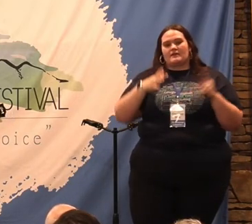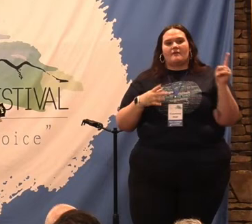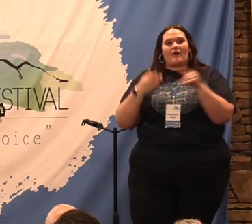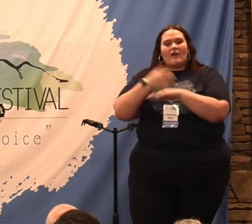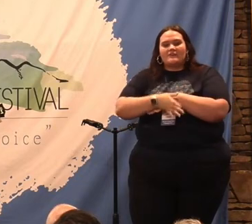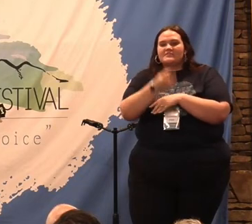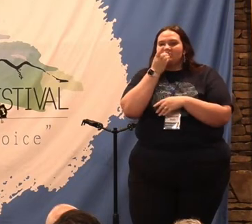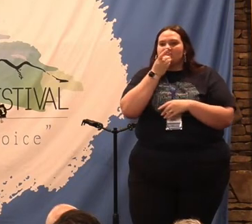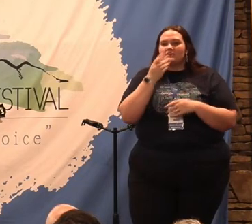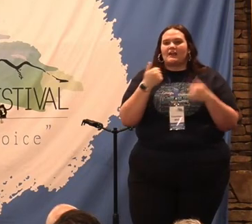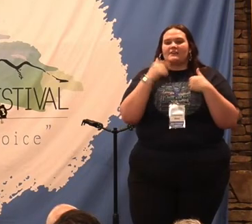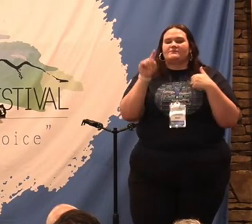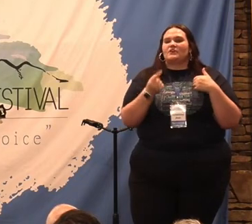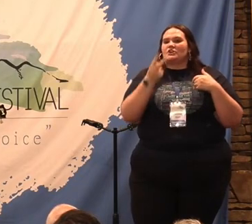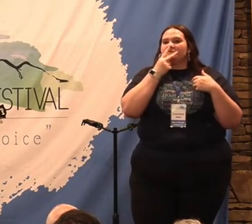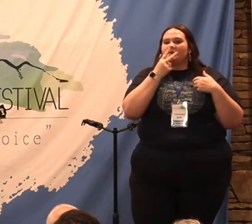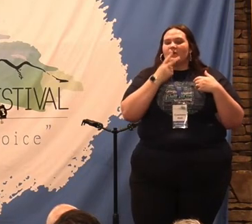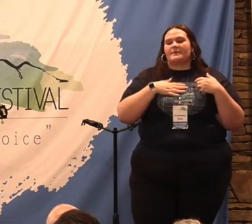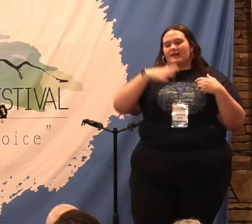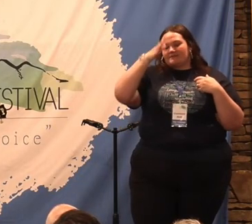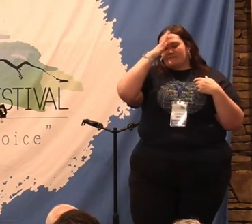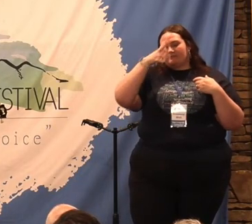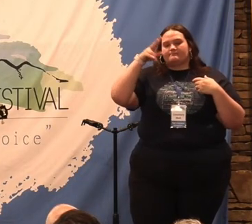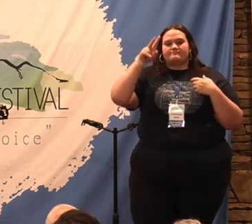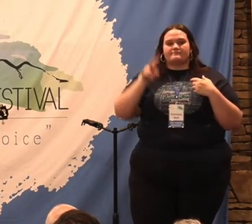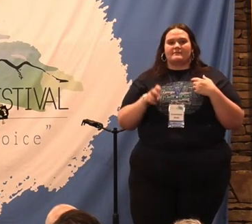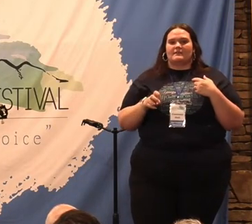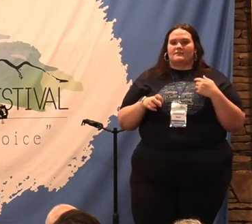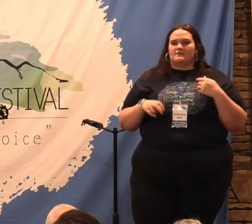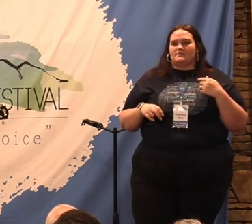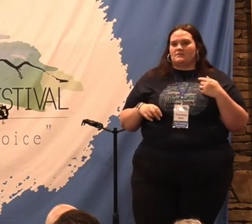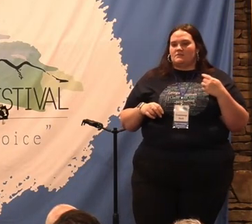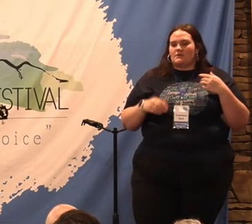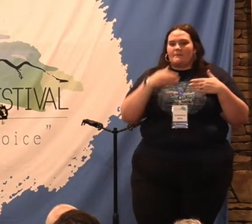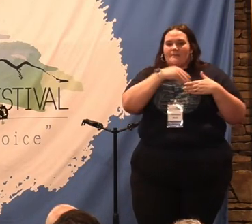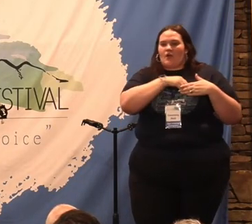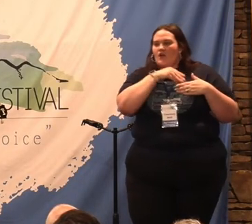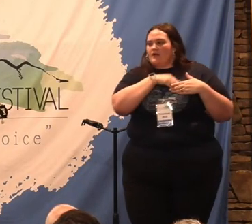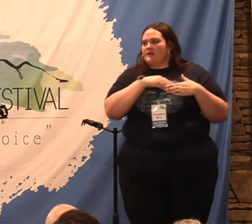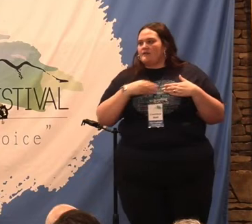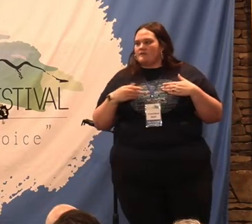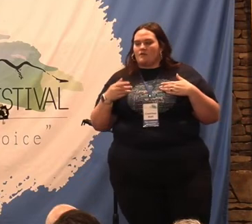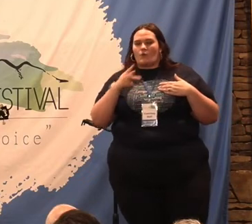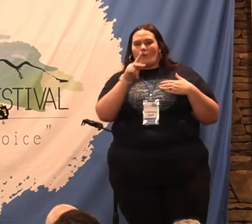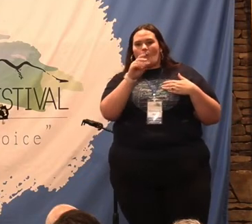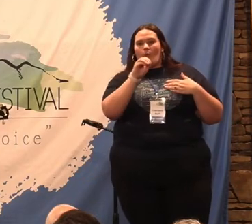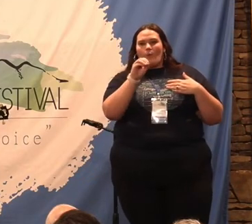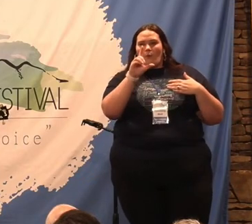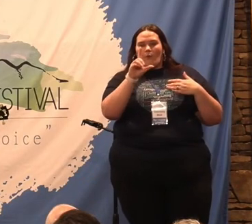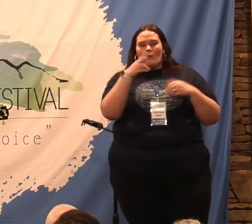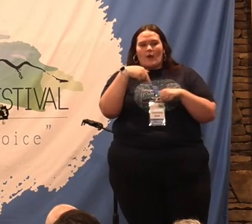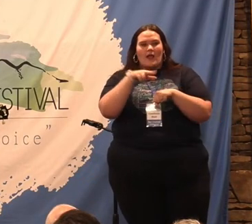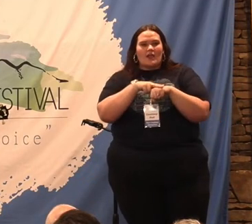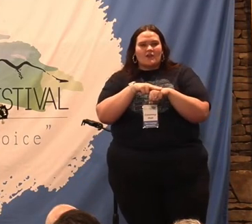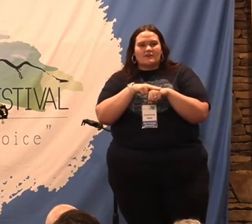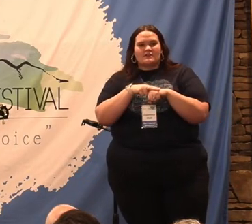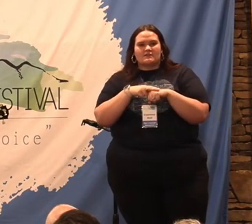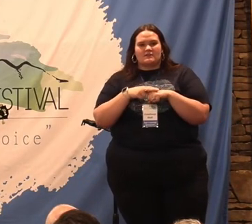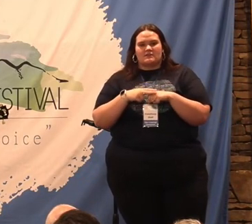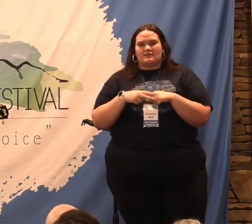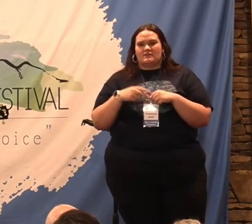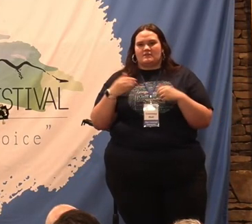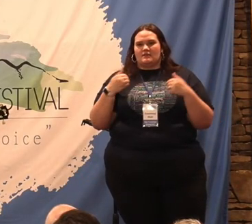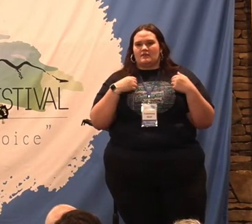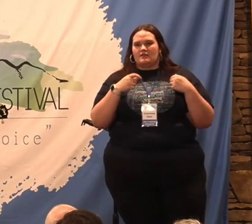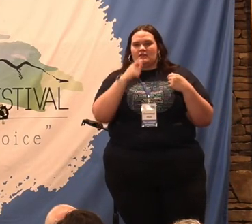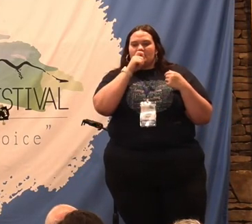dad sitting there, and he reached in his shirt pocket and got those cool regulars, had a little cork tip keep it from sticking to your